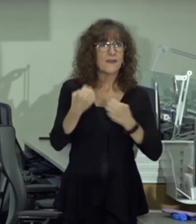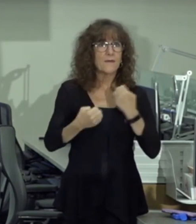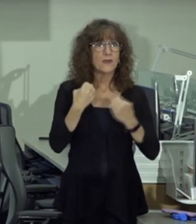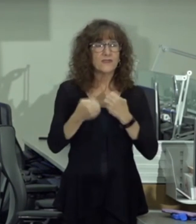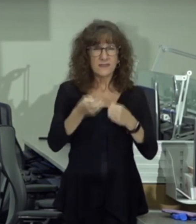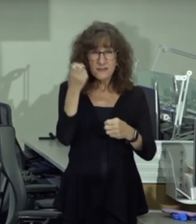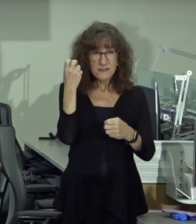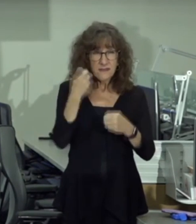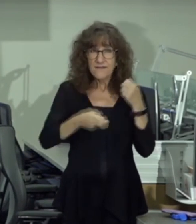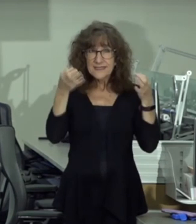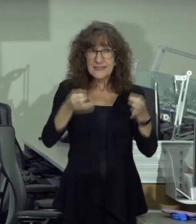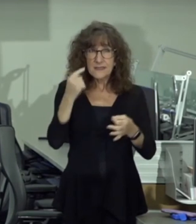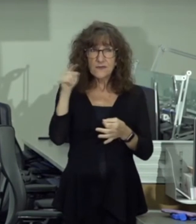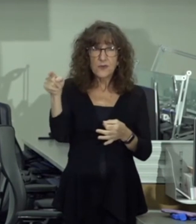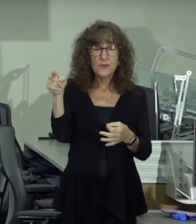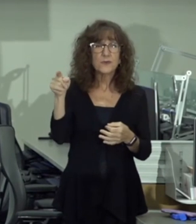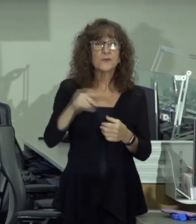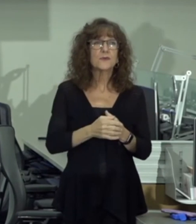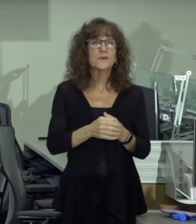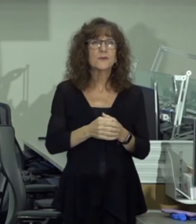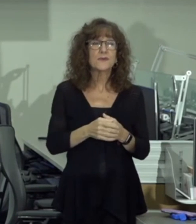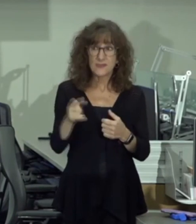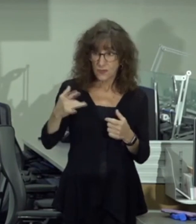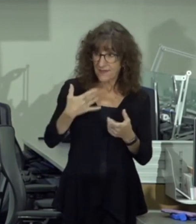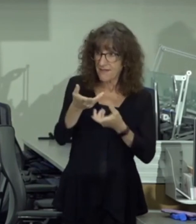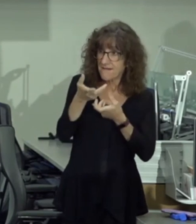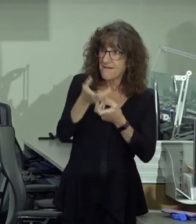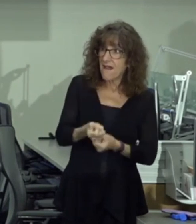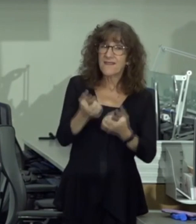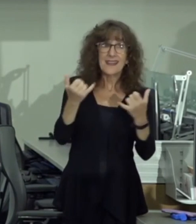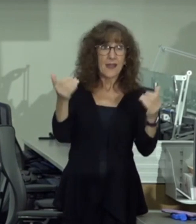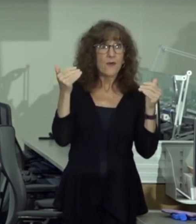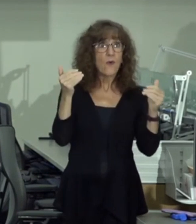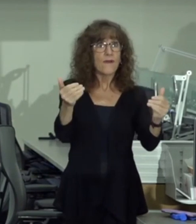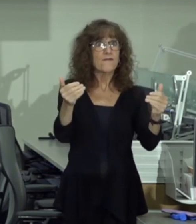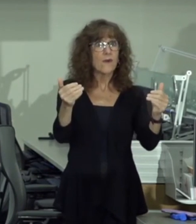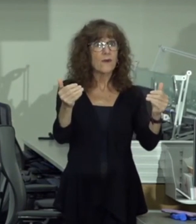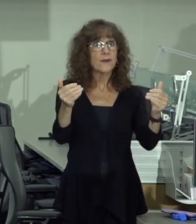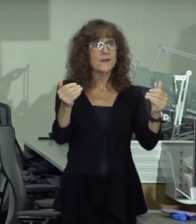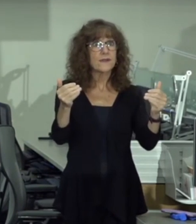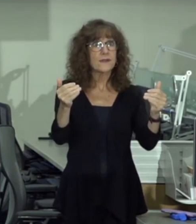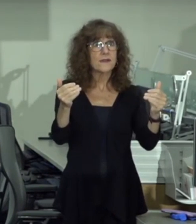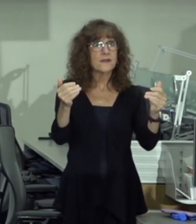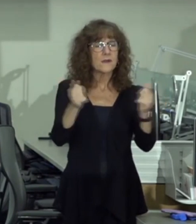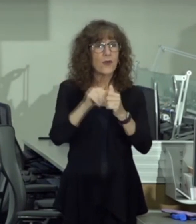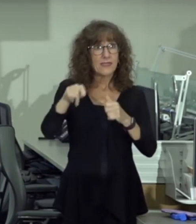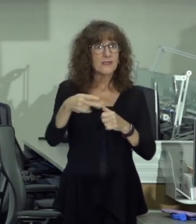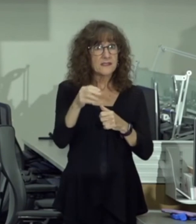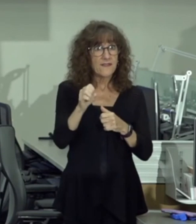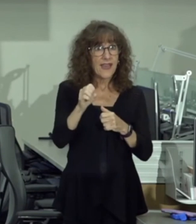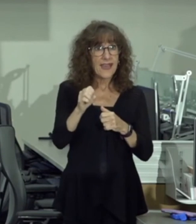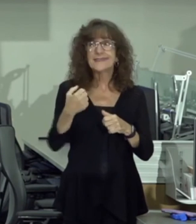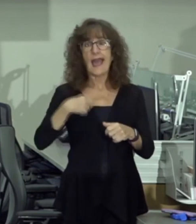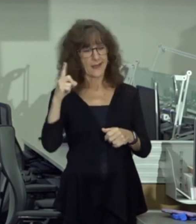it a hard decision for you? Do you feel really confident now going forward with this phased in?